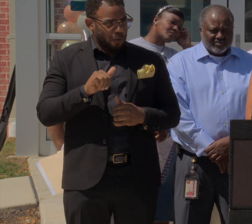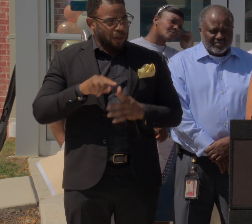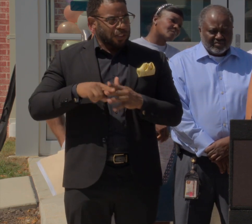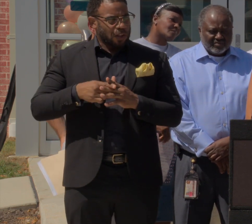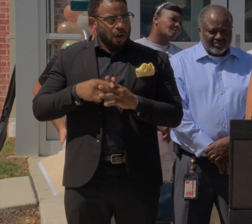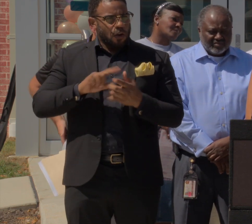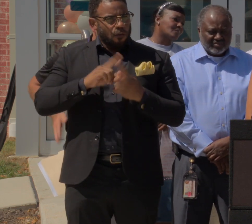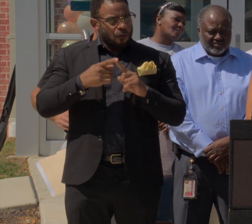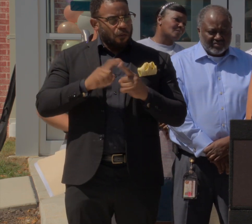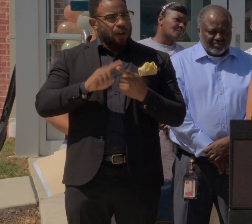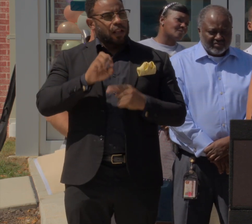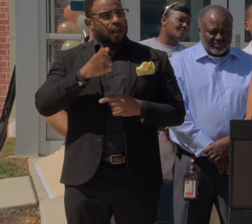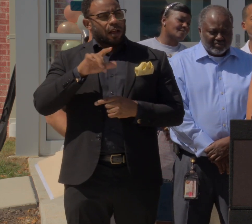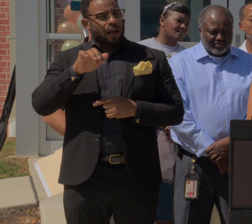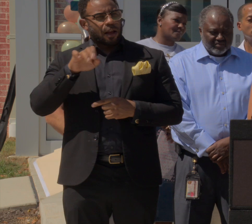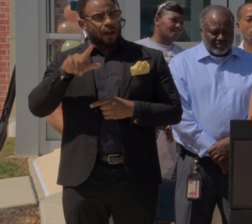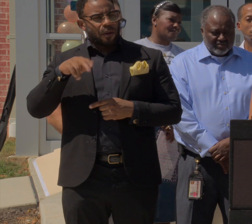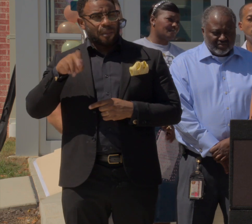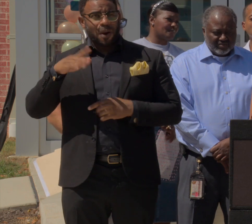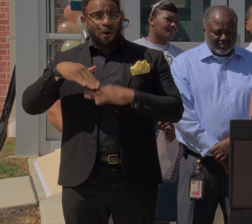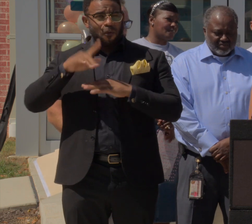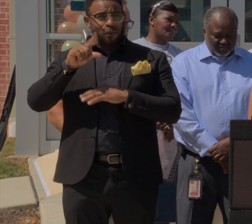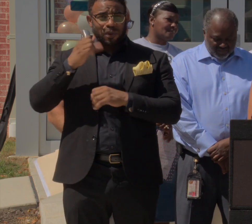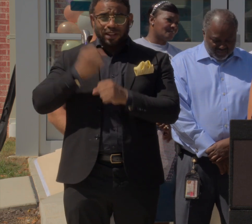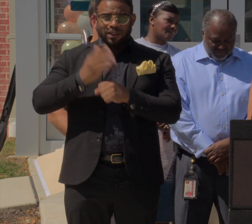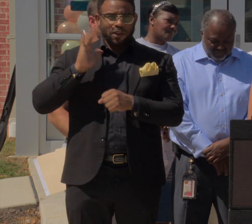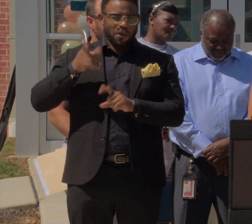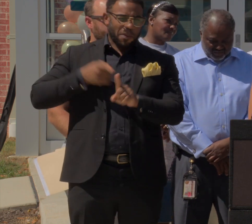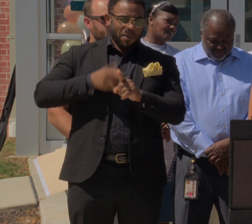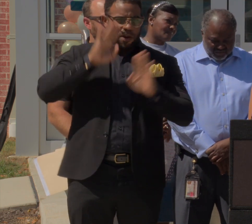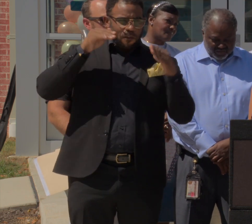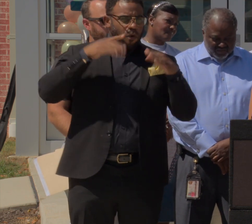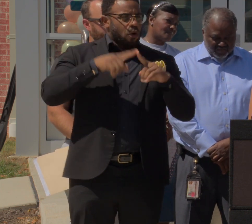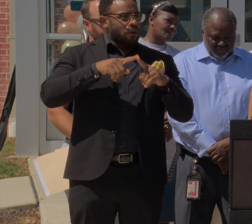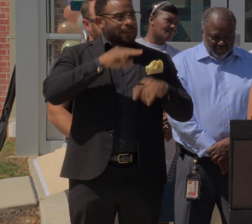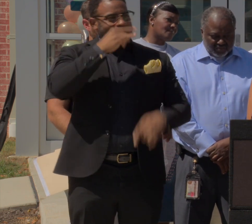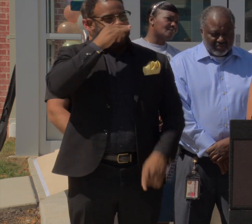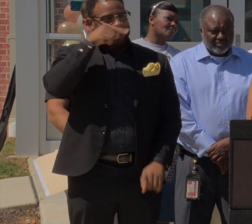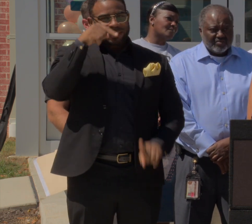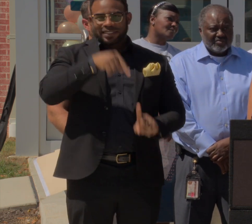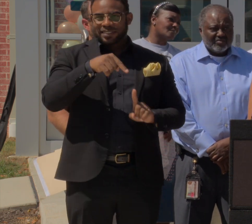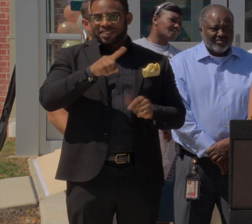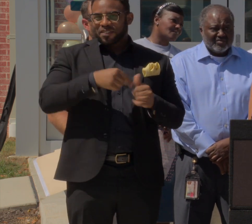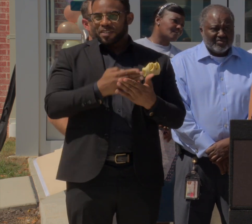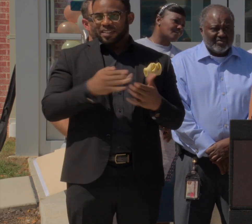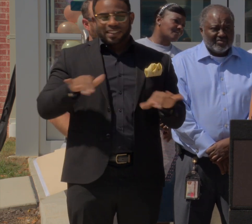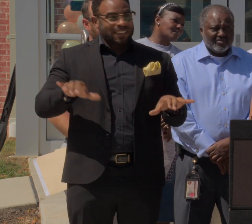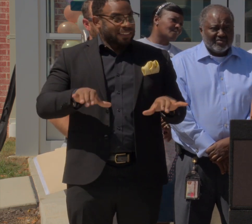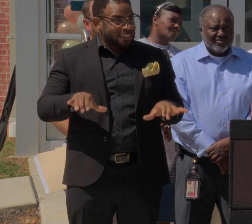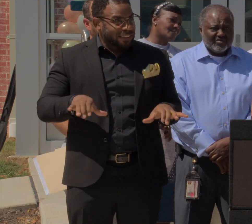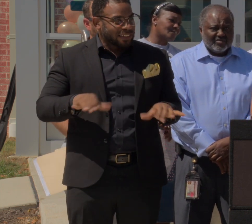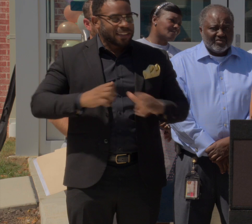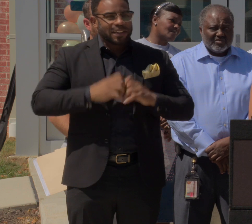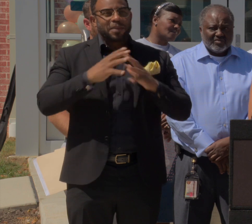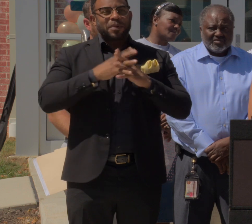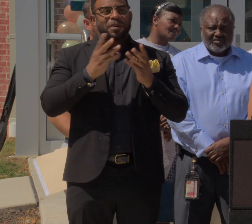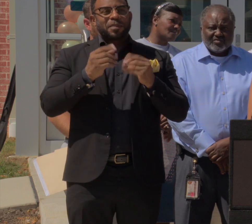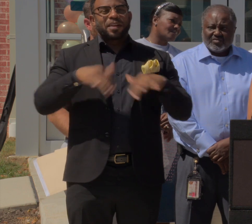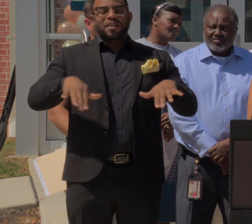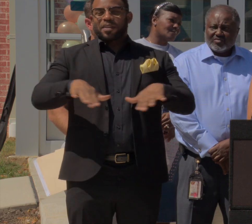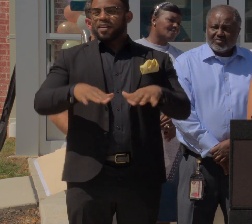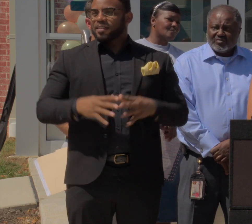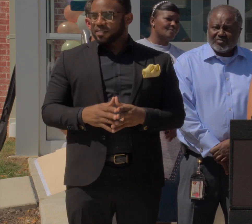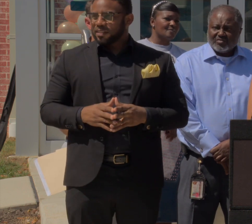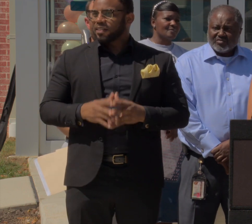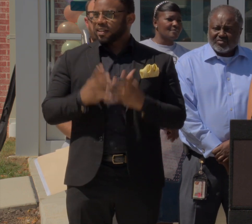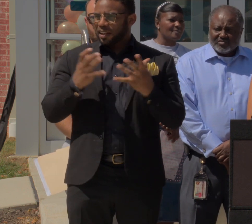started the Friends of Carroll Park over 20 years ago, her main focus was the kids. The first thing they did was build the playground.